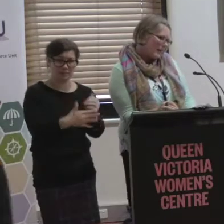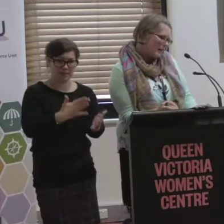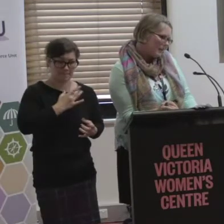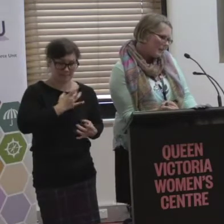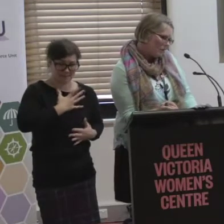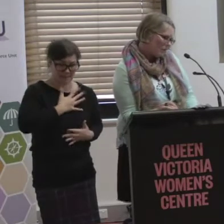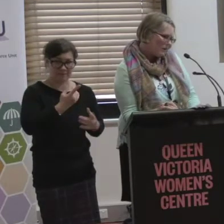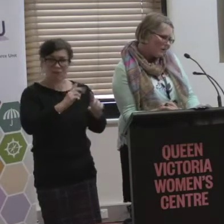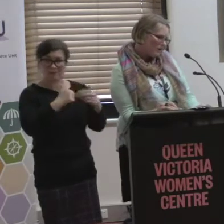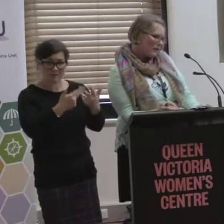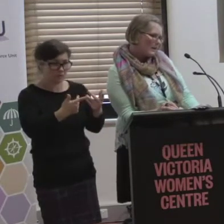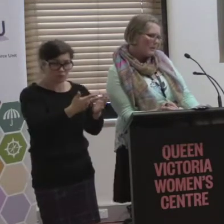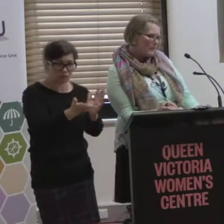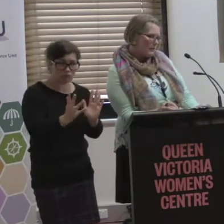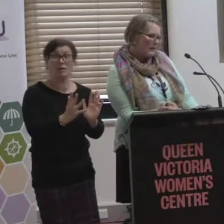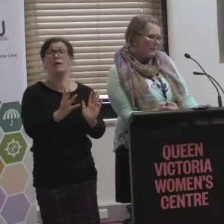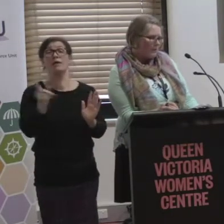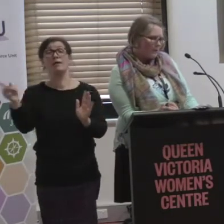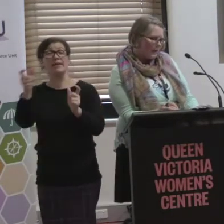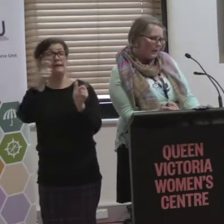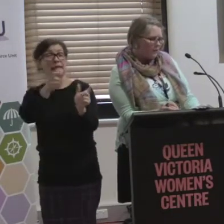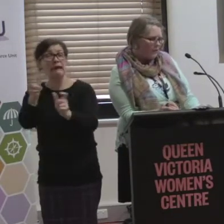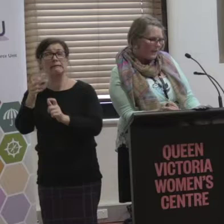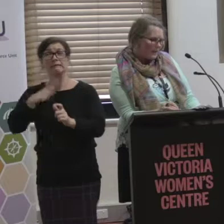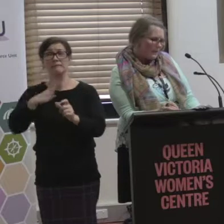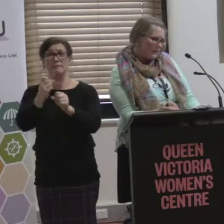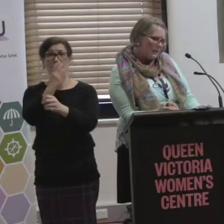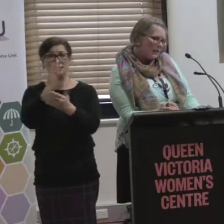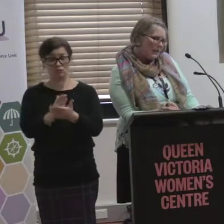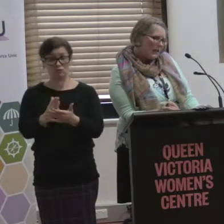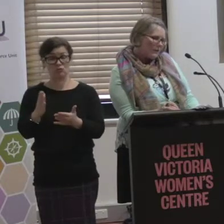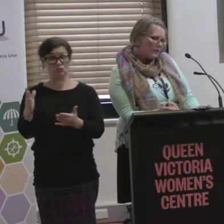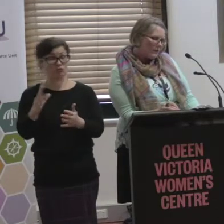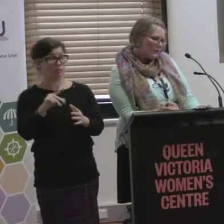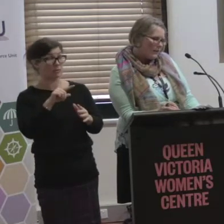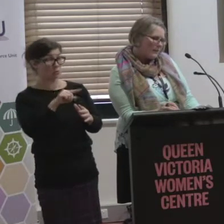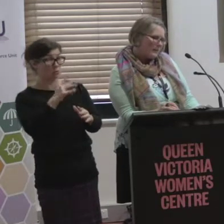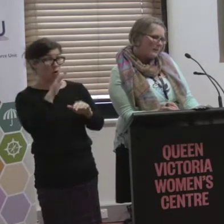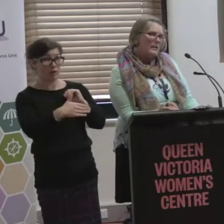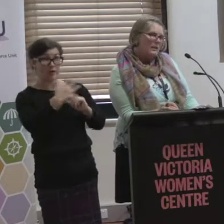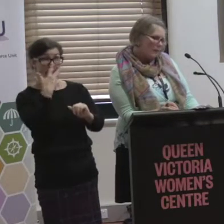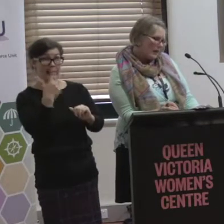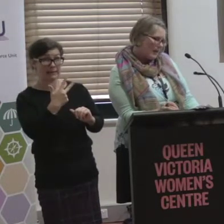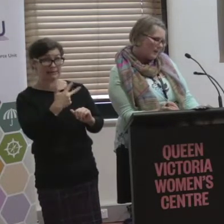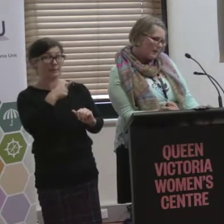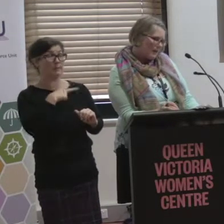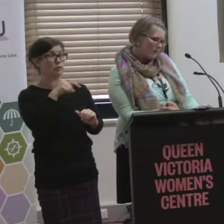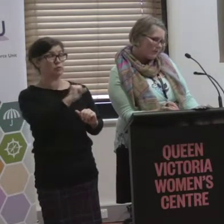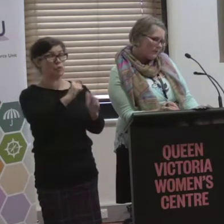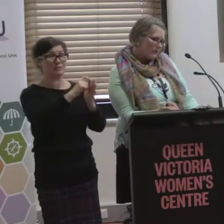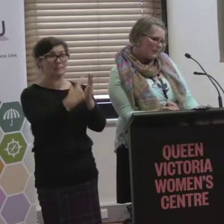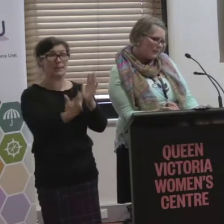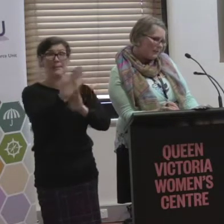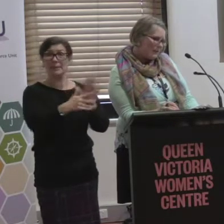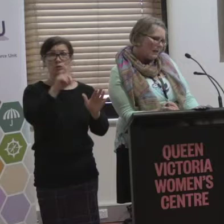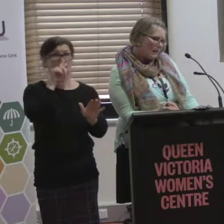of a guardian or administrator is to protect people aged over 18 as a result of their disability who are unable to make